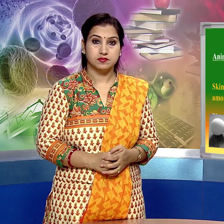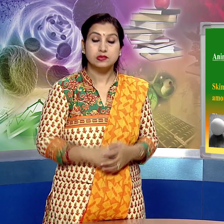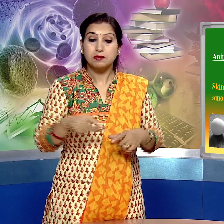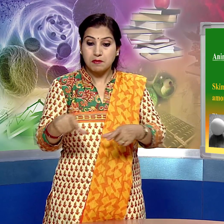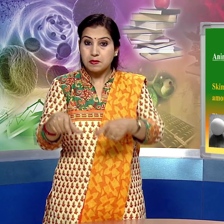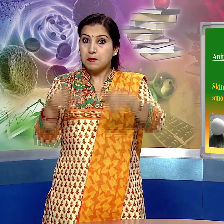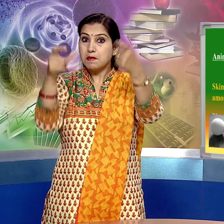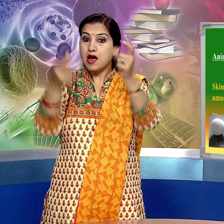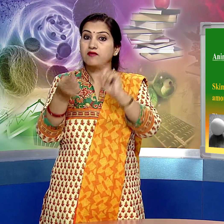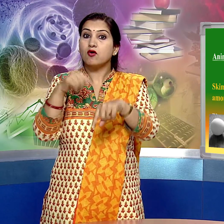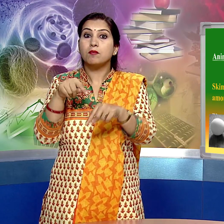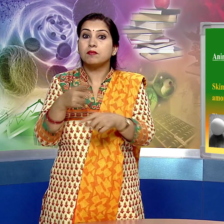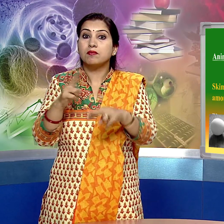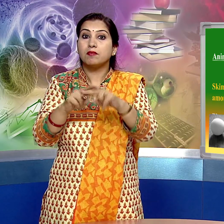And the plant sources